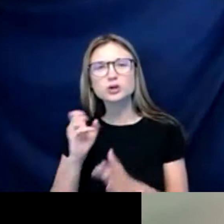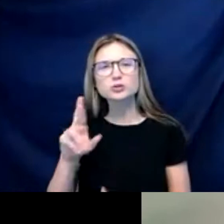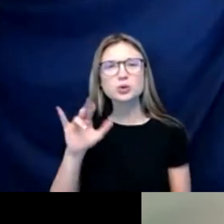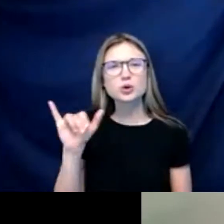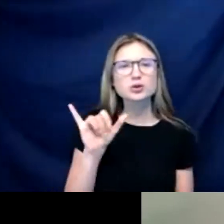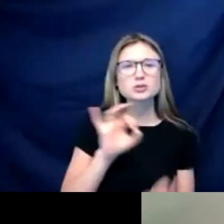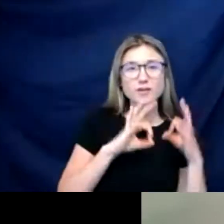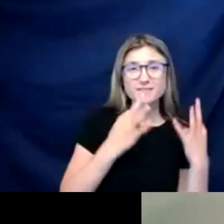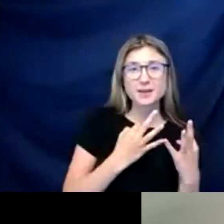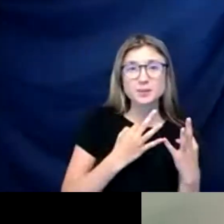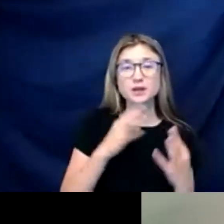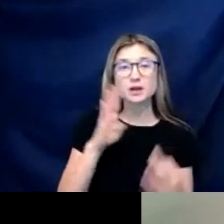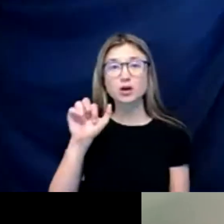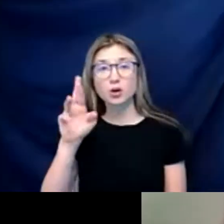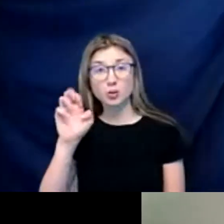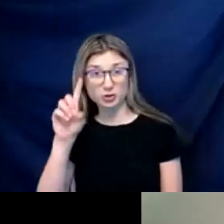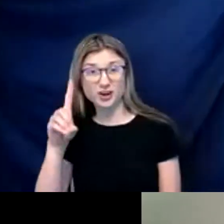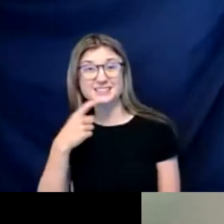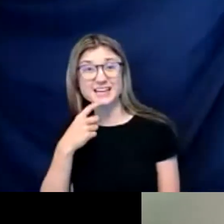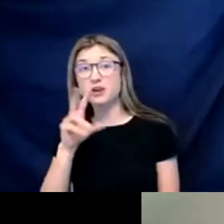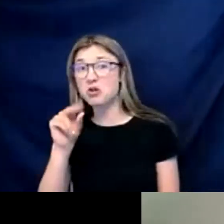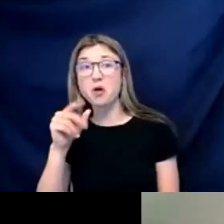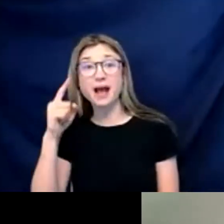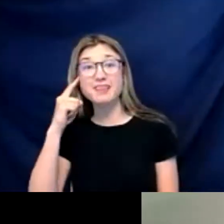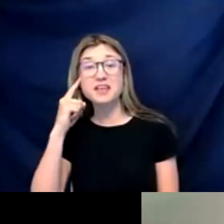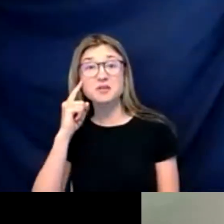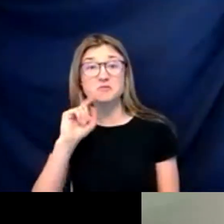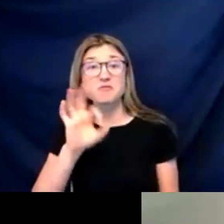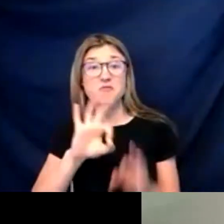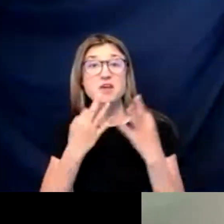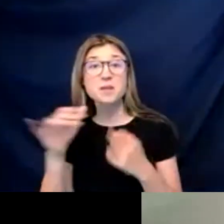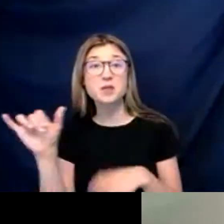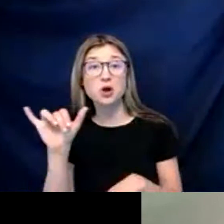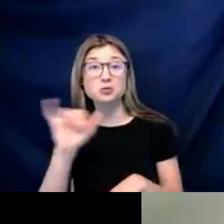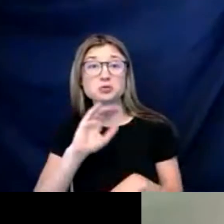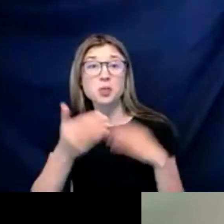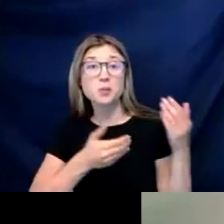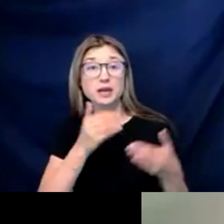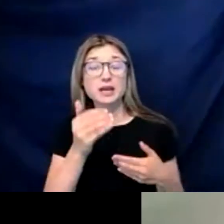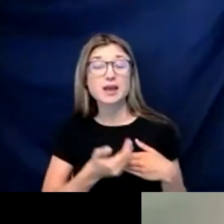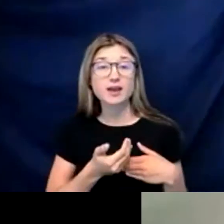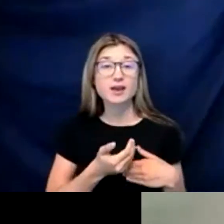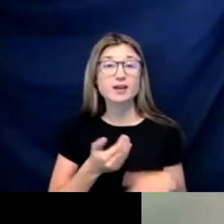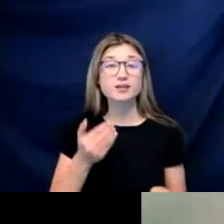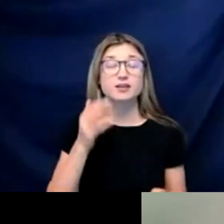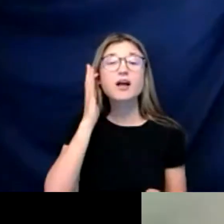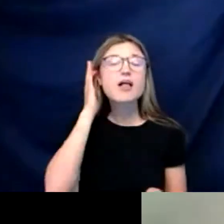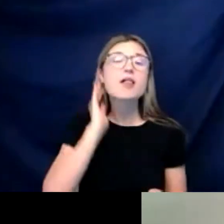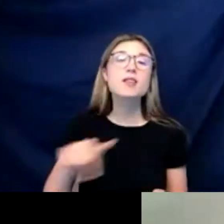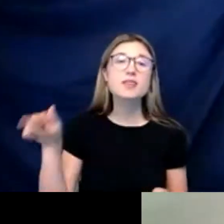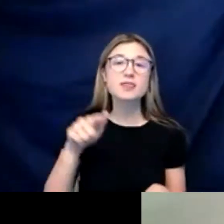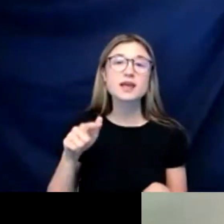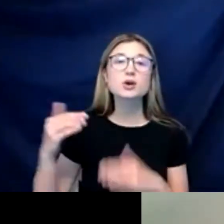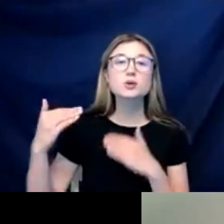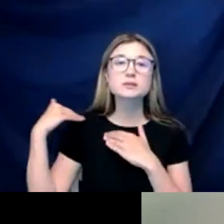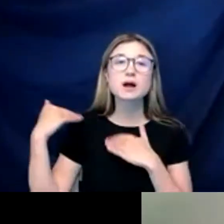guys in. I just said Medicaid was leading it. That's all I got. I know they're going to lead. They're in charge of implementation for that.